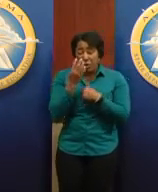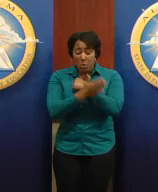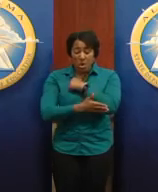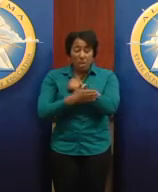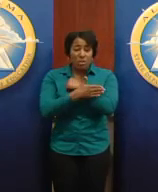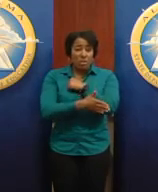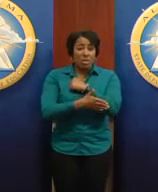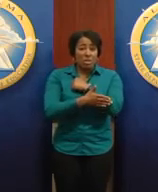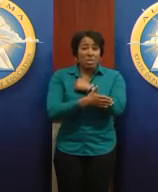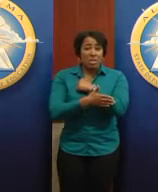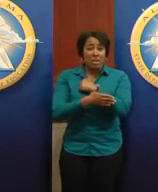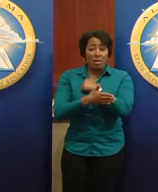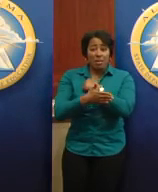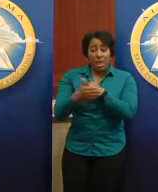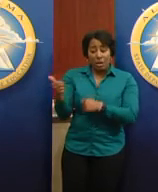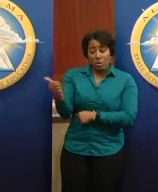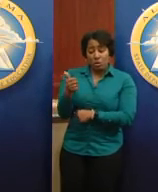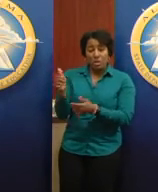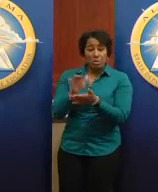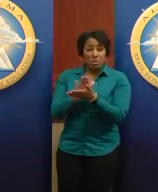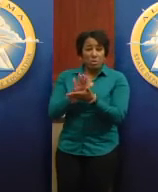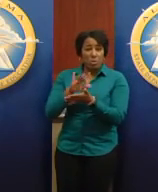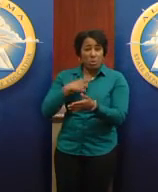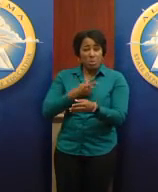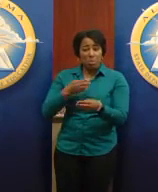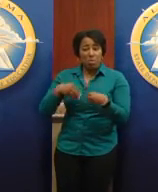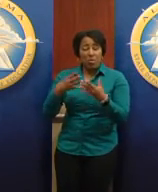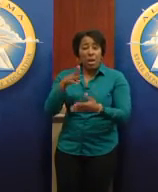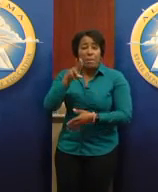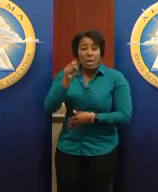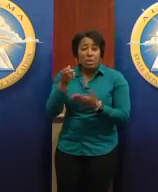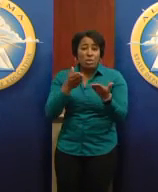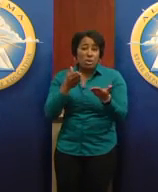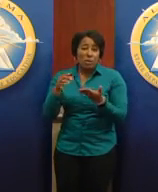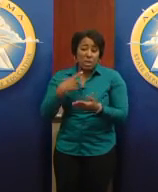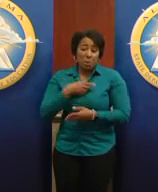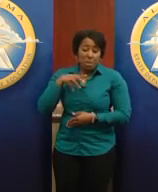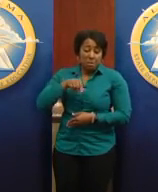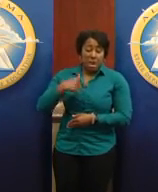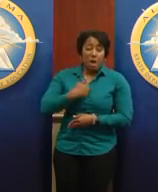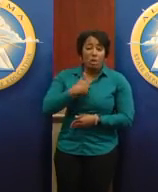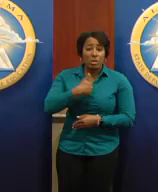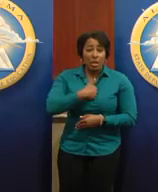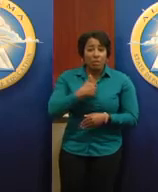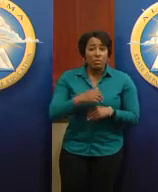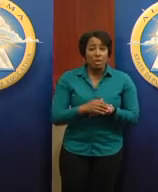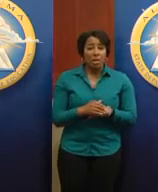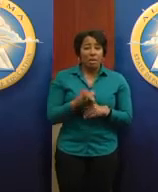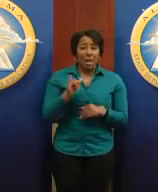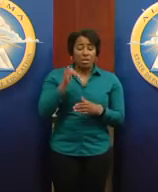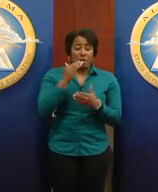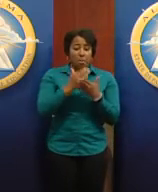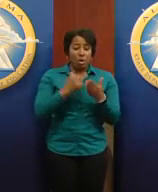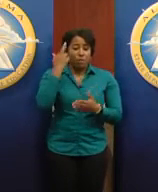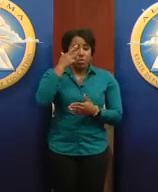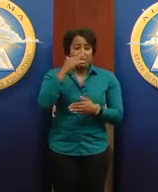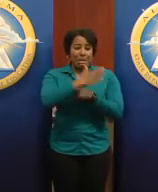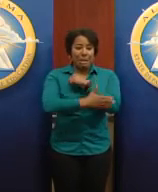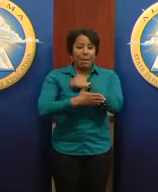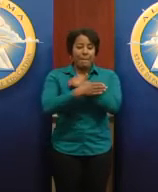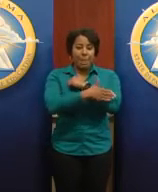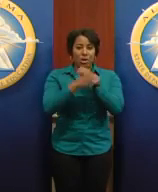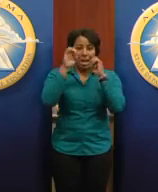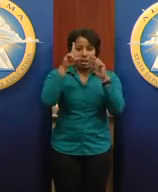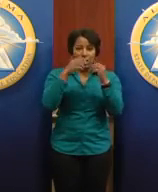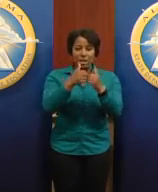public expense. But it has been one of the things that has made American public education stand apart from all those other countries, that